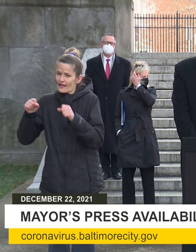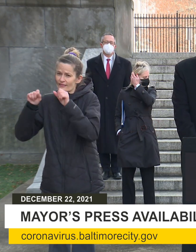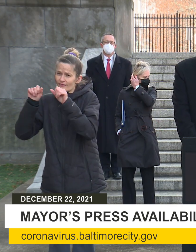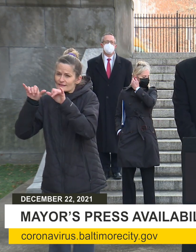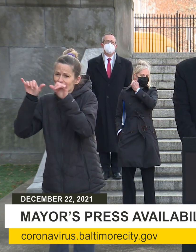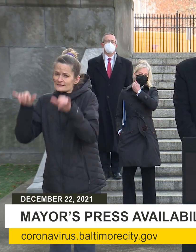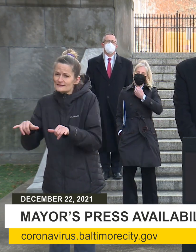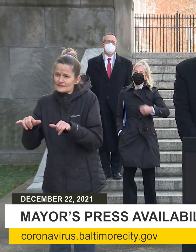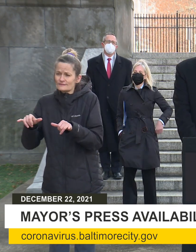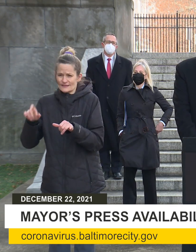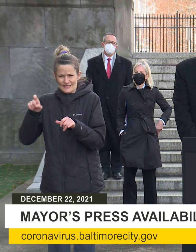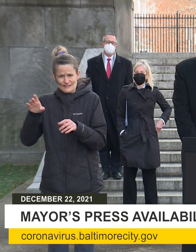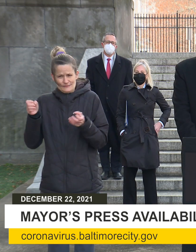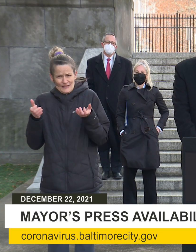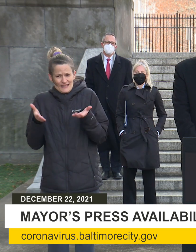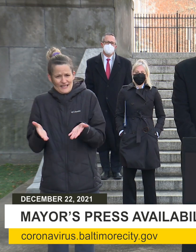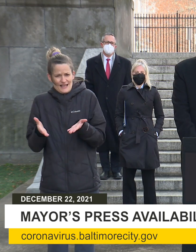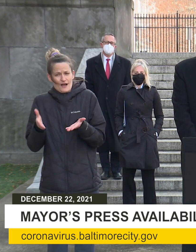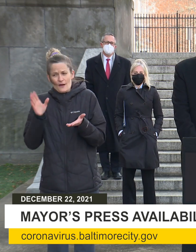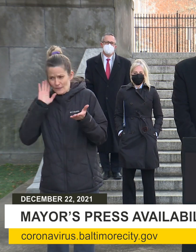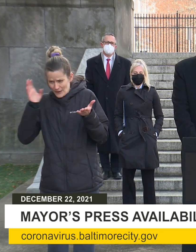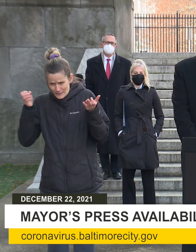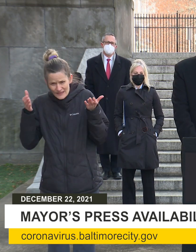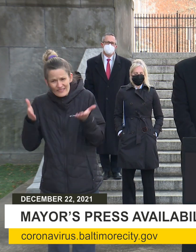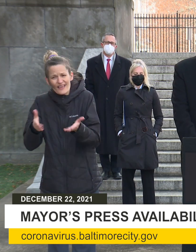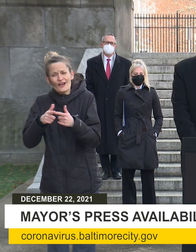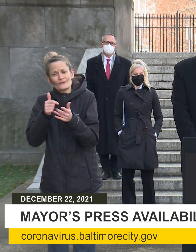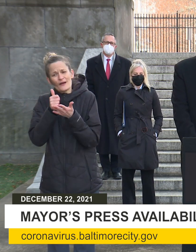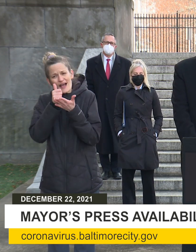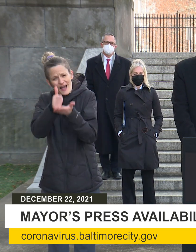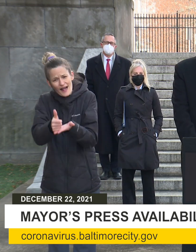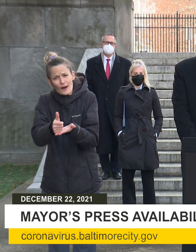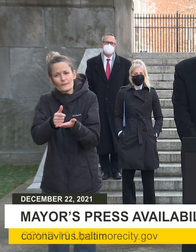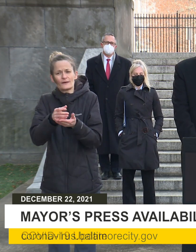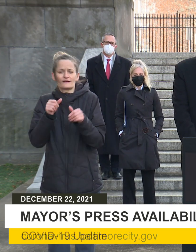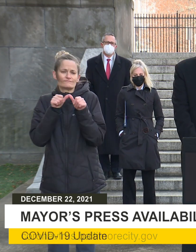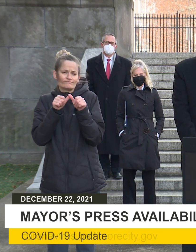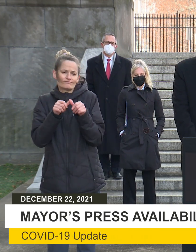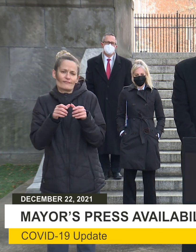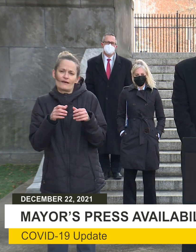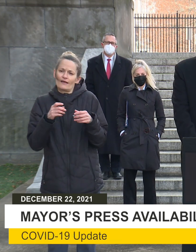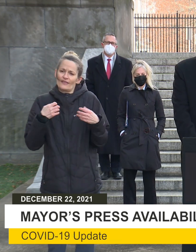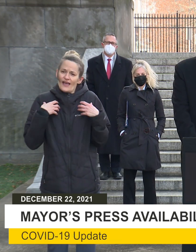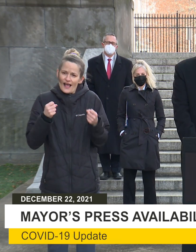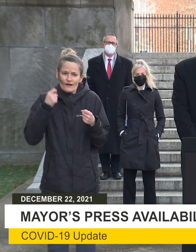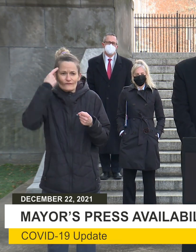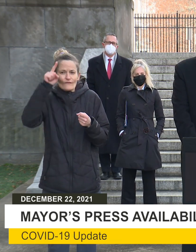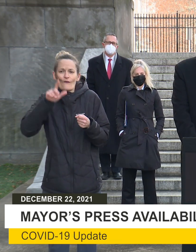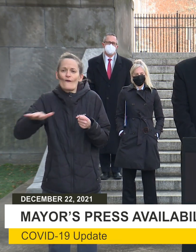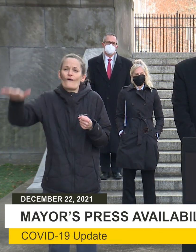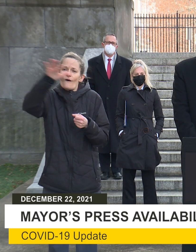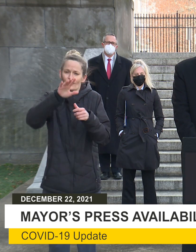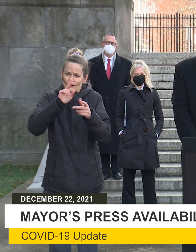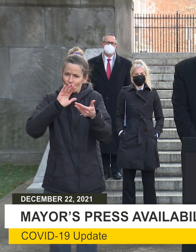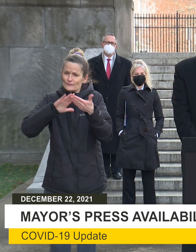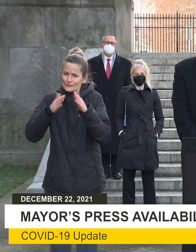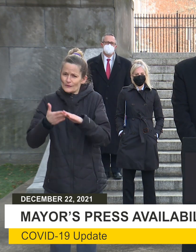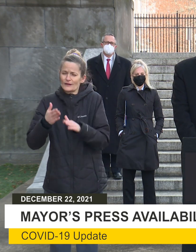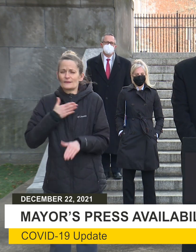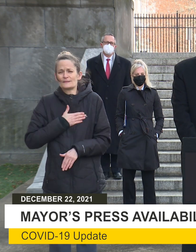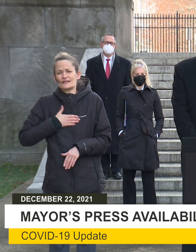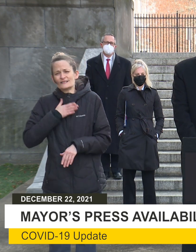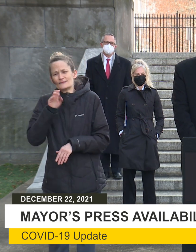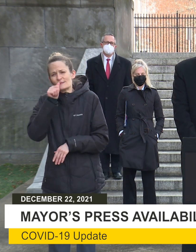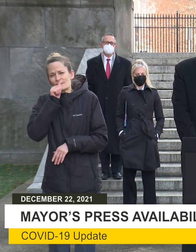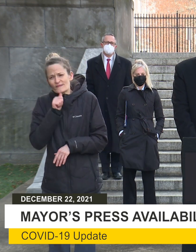the ongoing healthcare needs of our community. I ask you to please be patient and kind to our providers as we